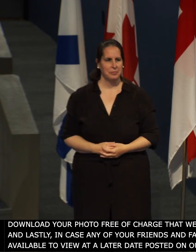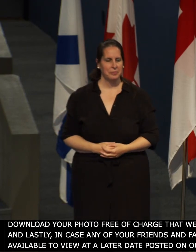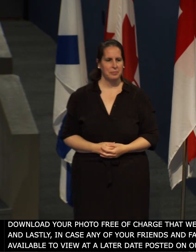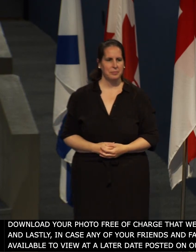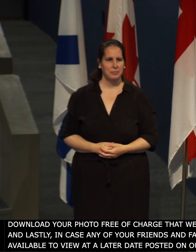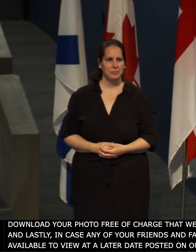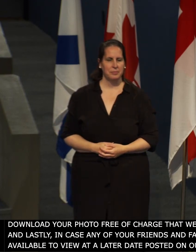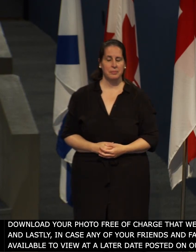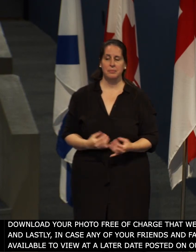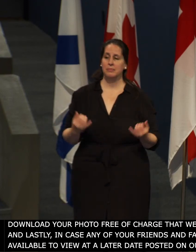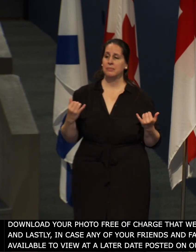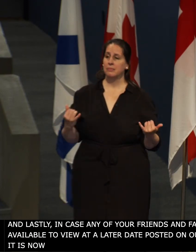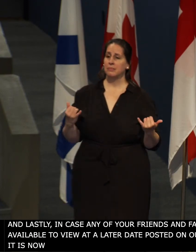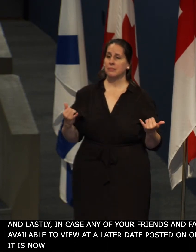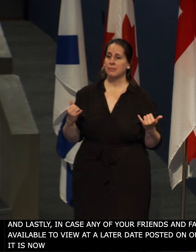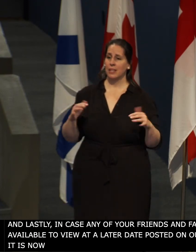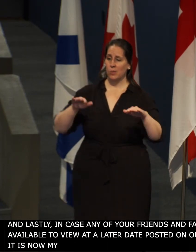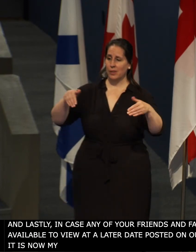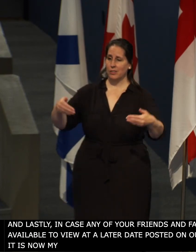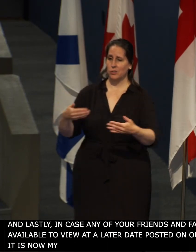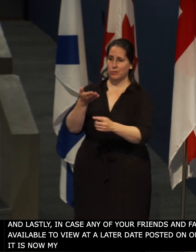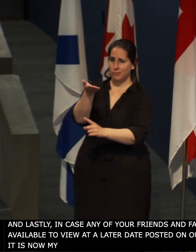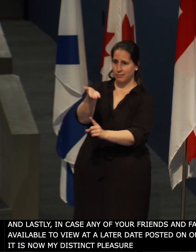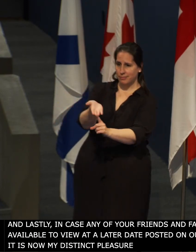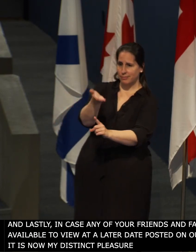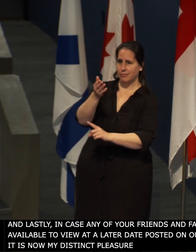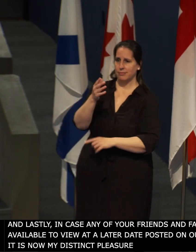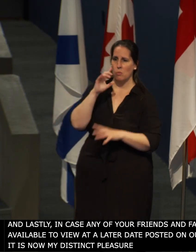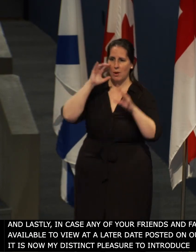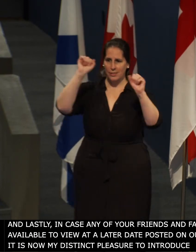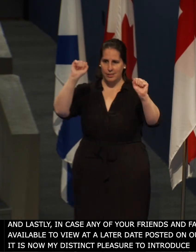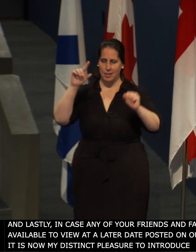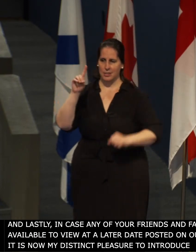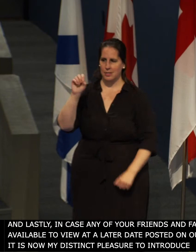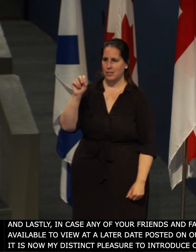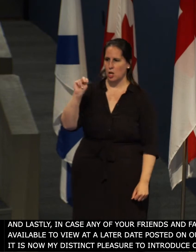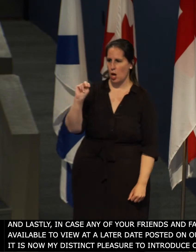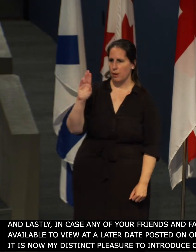It is now my distinct pleasure to introduce our president, Don Bureau.